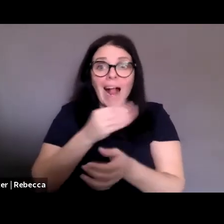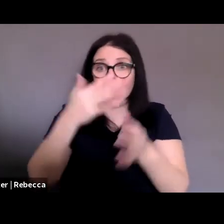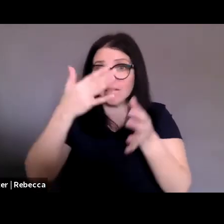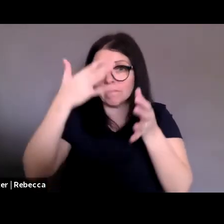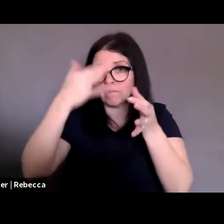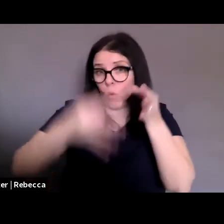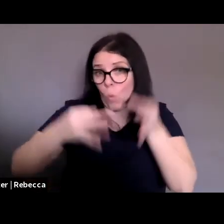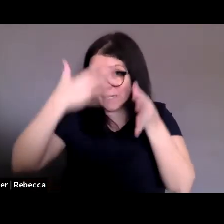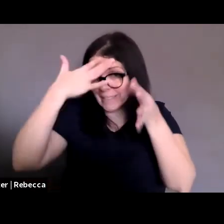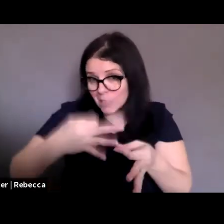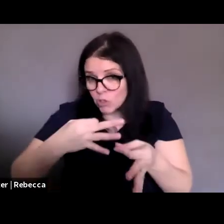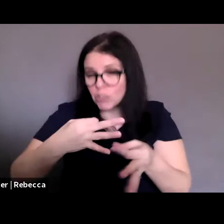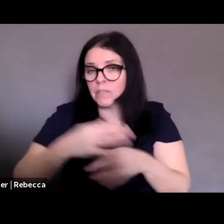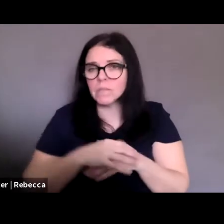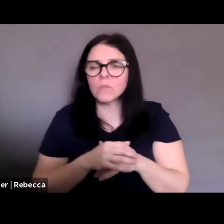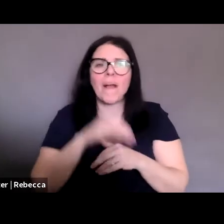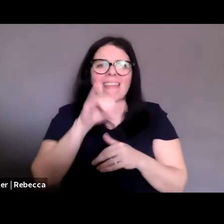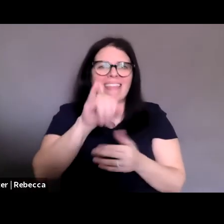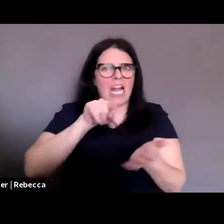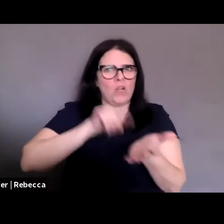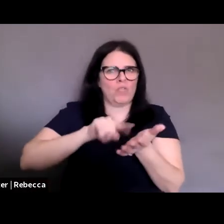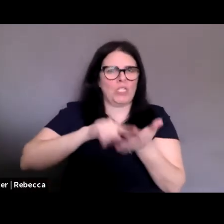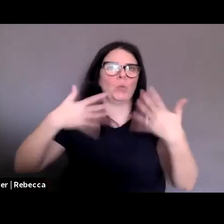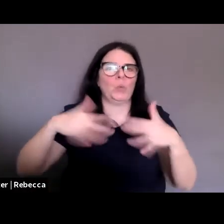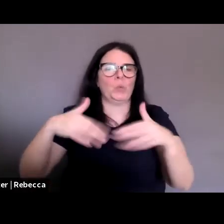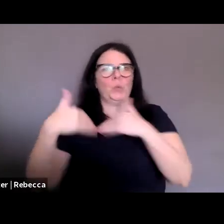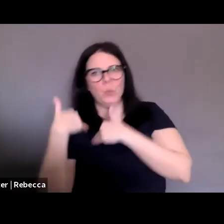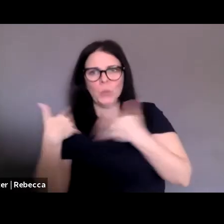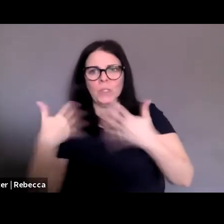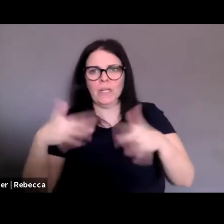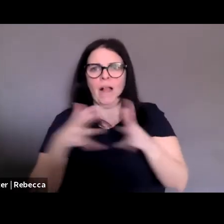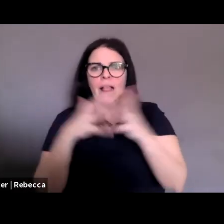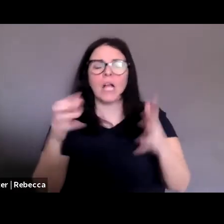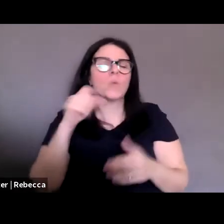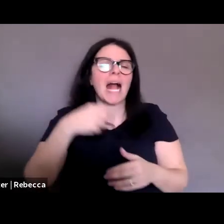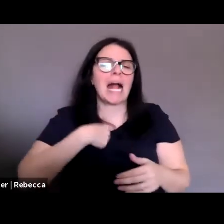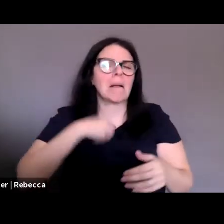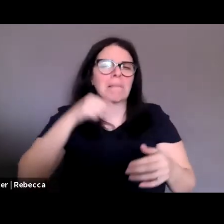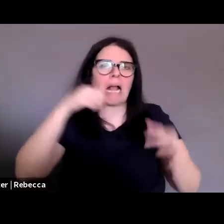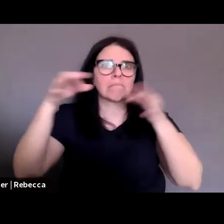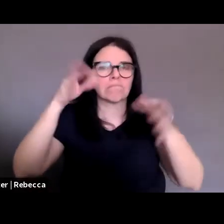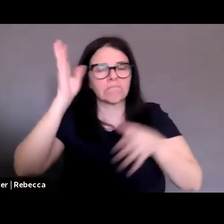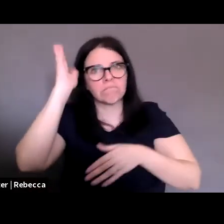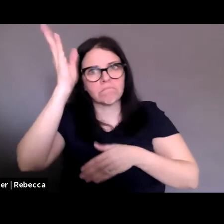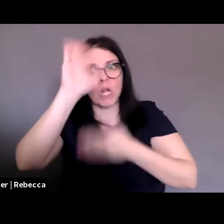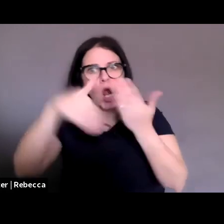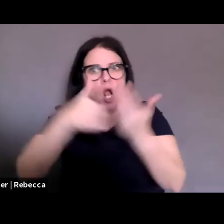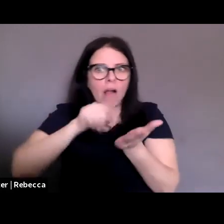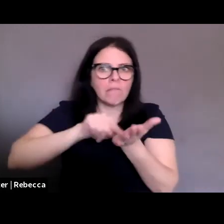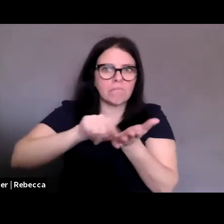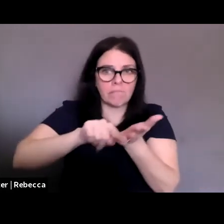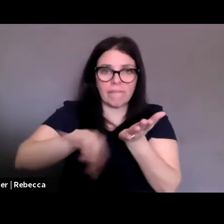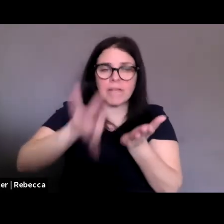because it's a huge research project, I'm not going to present the entirety of the research findings, but I'm going to focus on a few